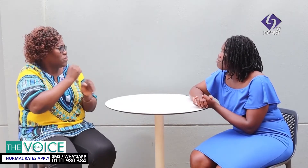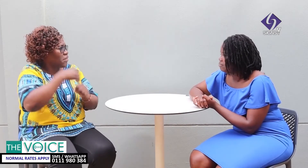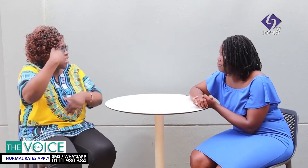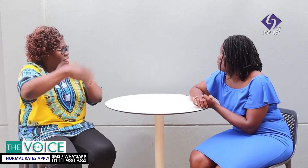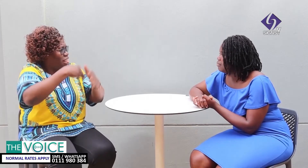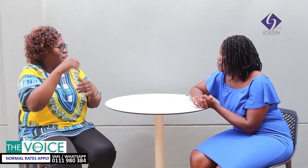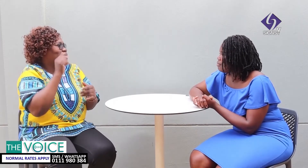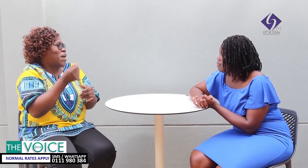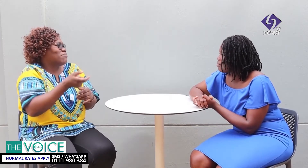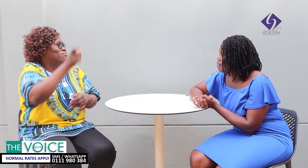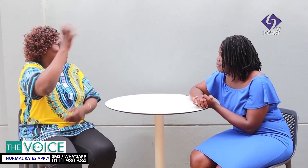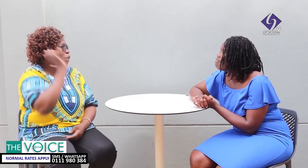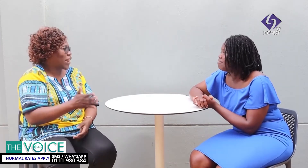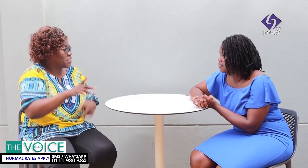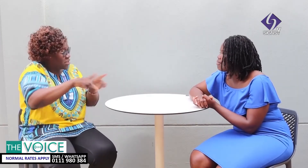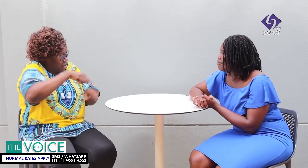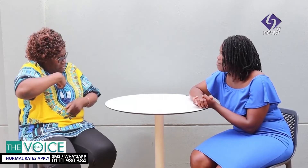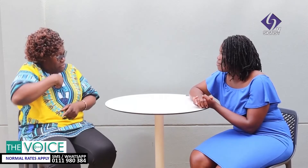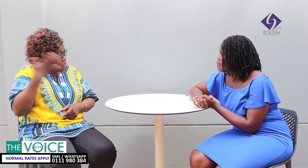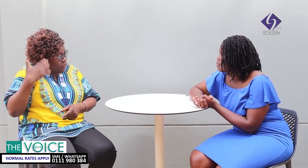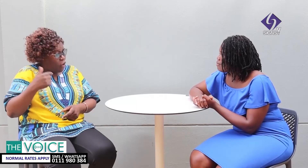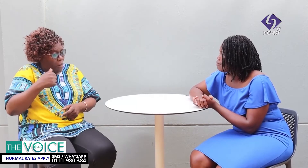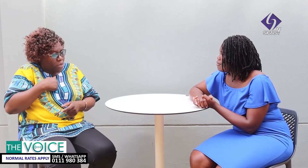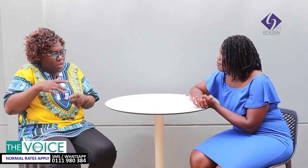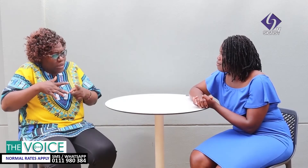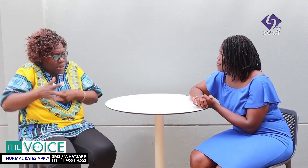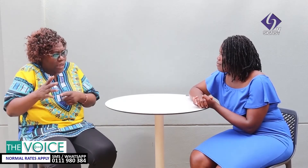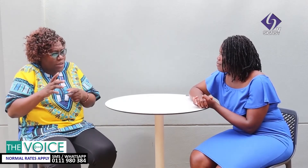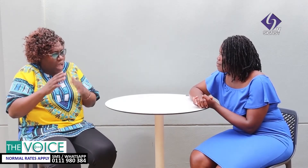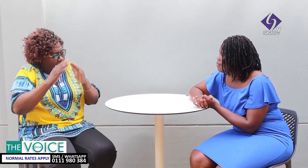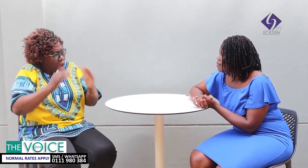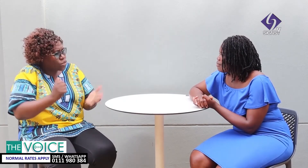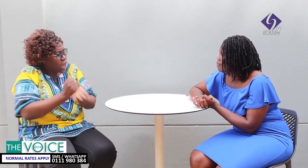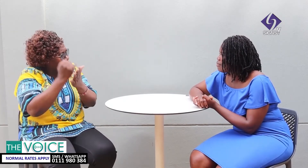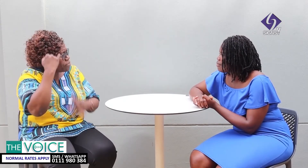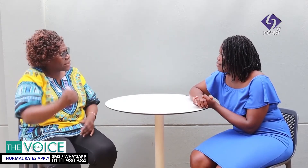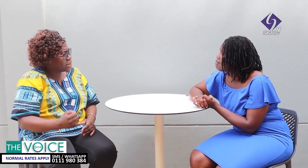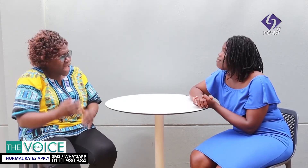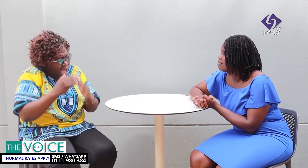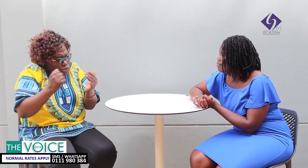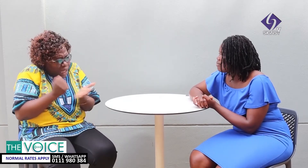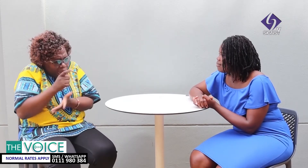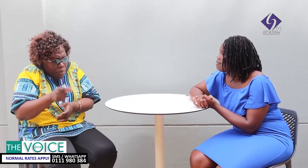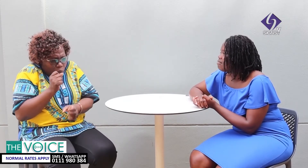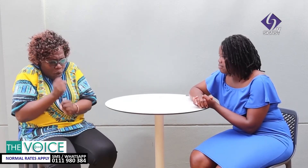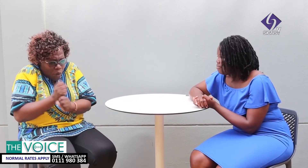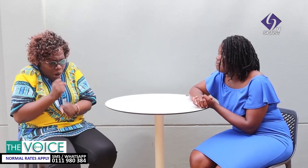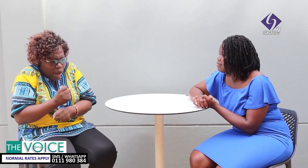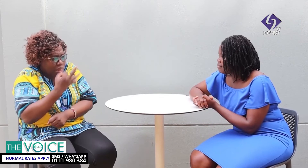and not hate going back home, because you can't stay in school forever. Because once you get the basic skill, then you're going to be